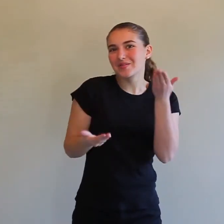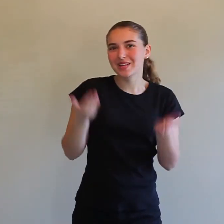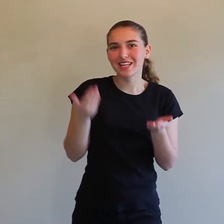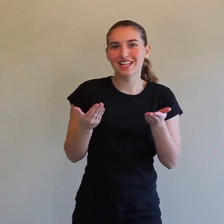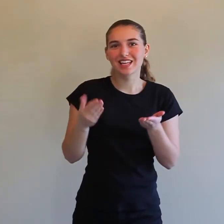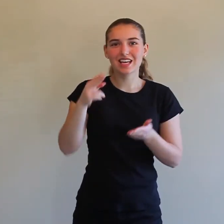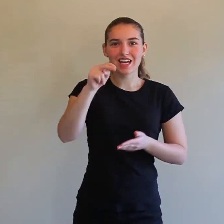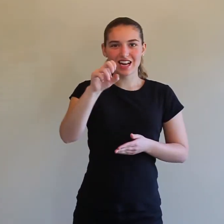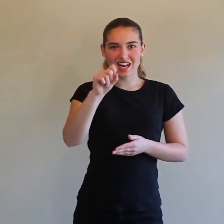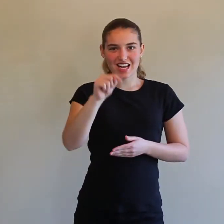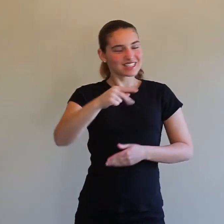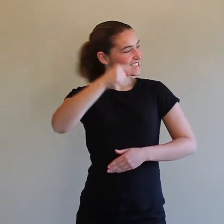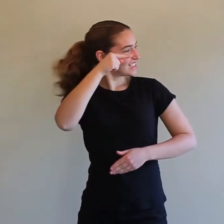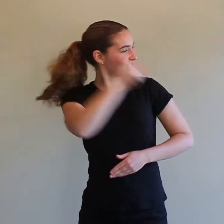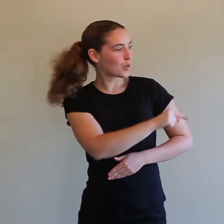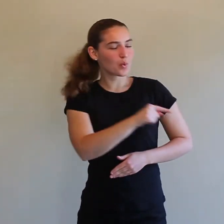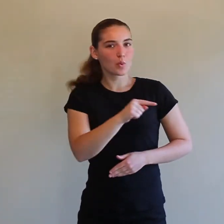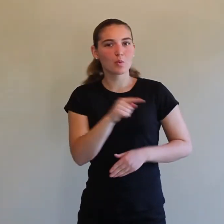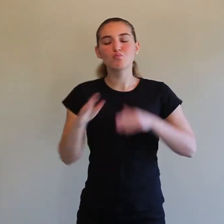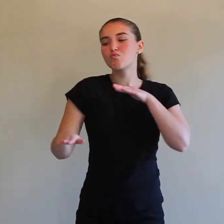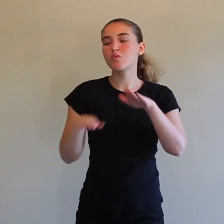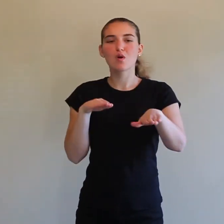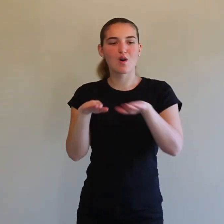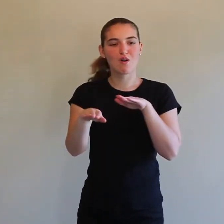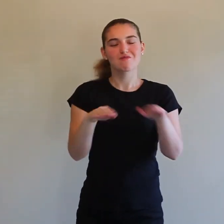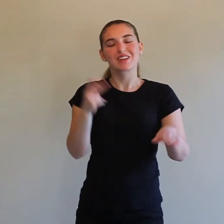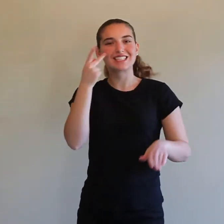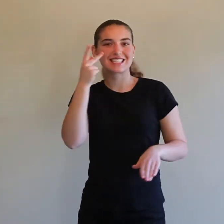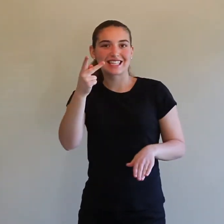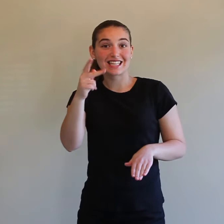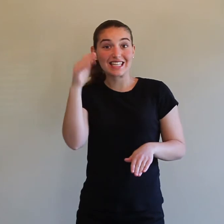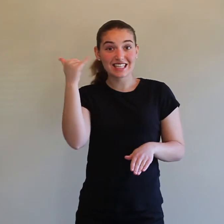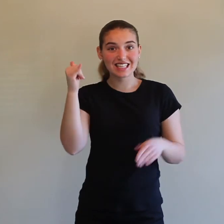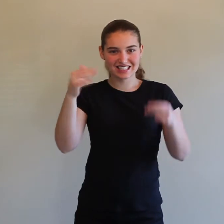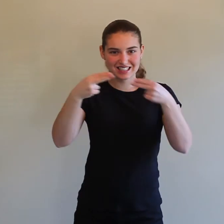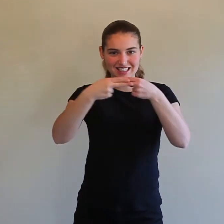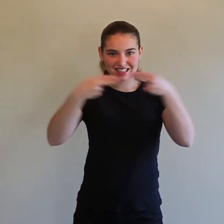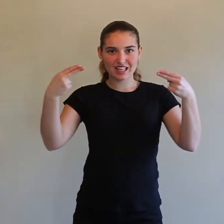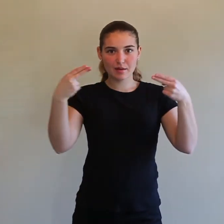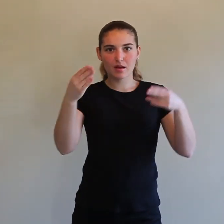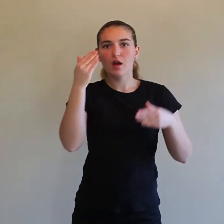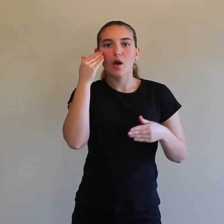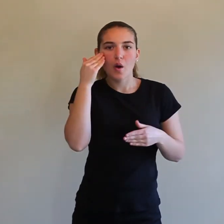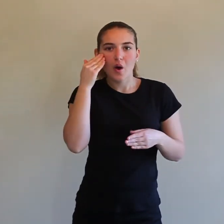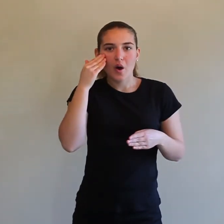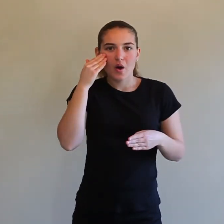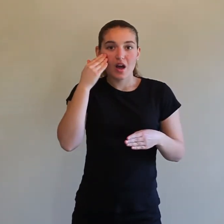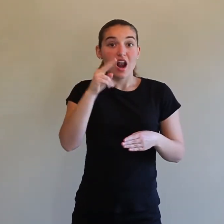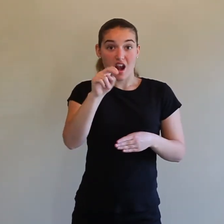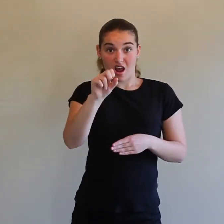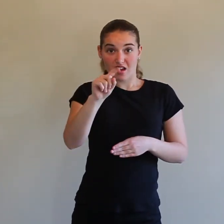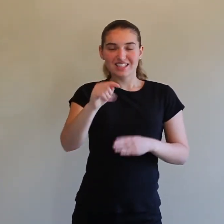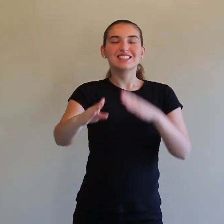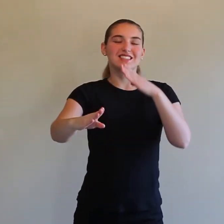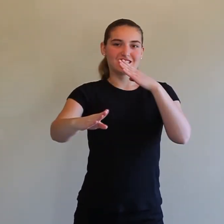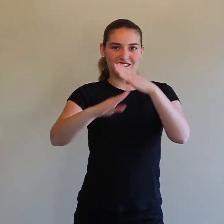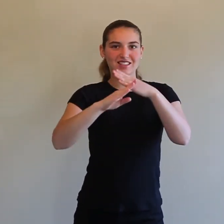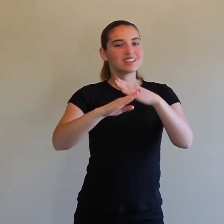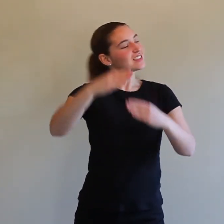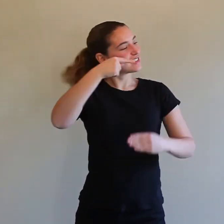while walking our beaches. The nests are marked so that they are easily identified and also to caution people from disturbing